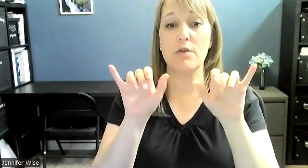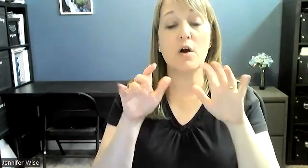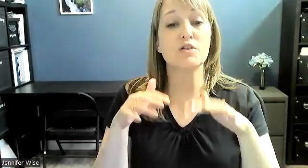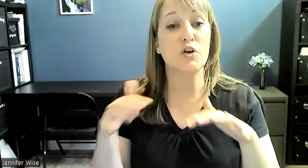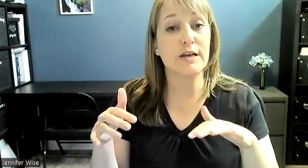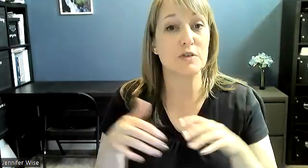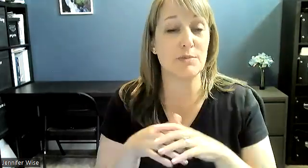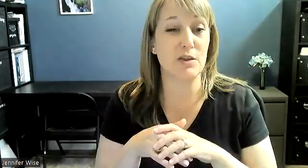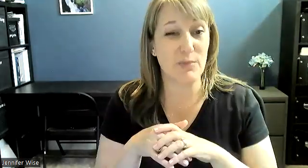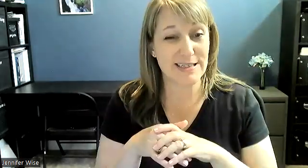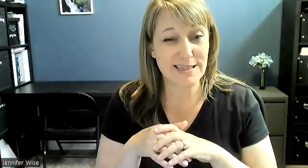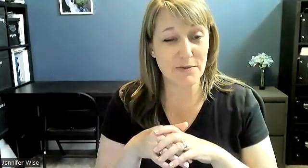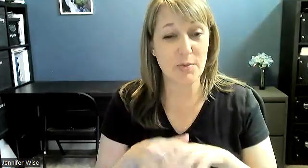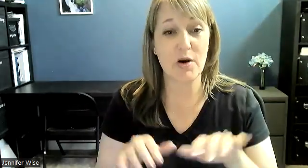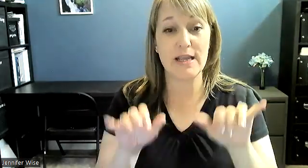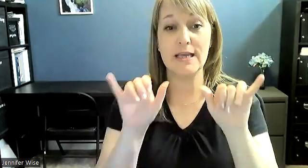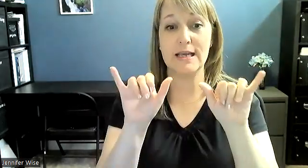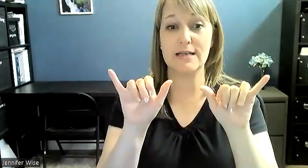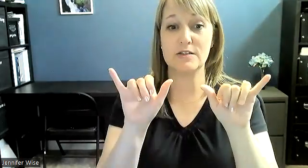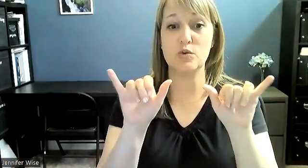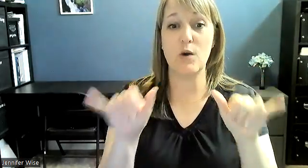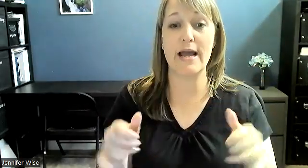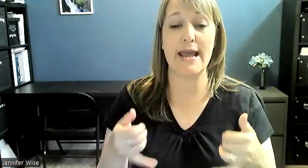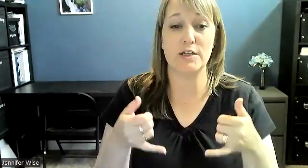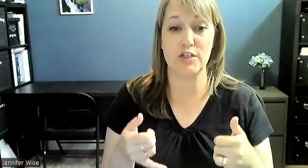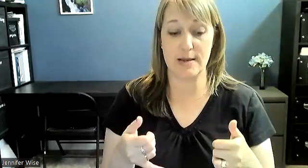another alternative, or something that you might see for party, is 2 Y hand shapes.